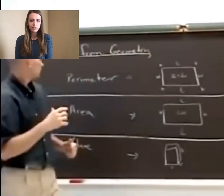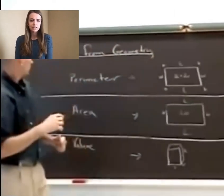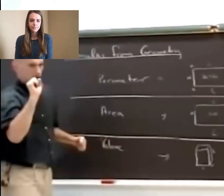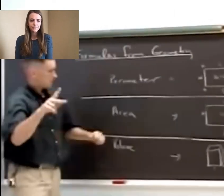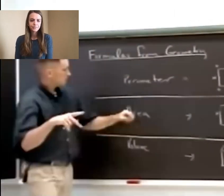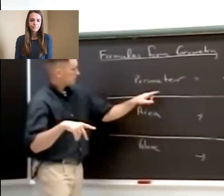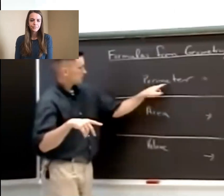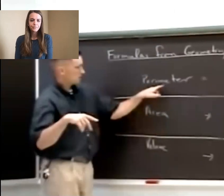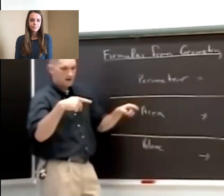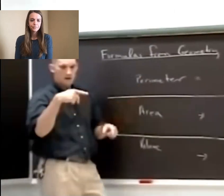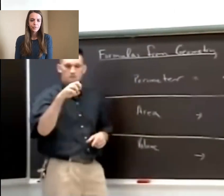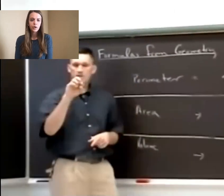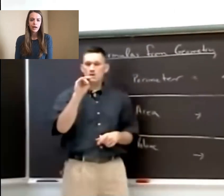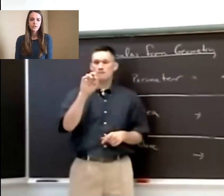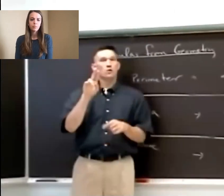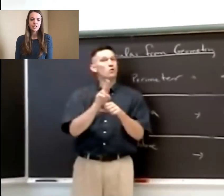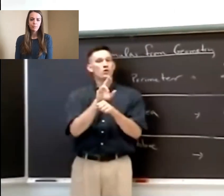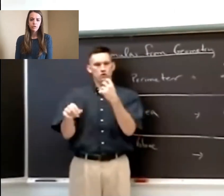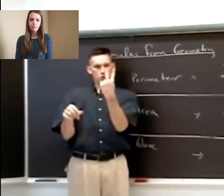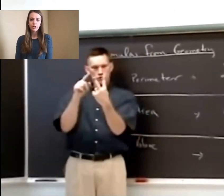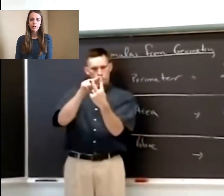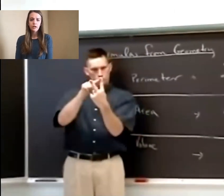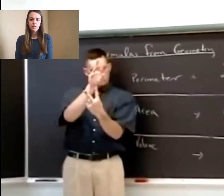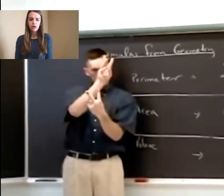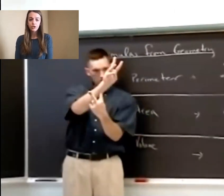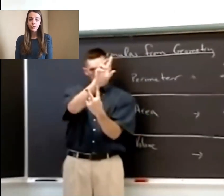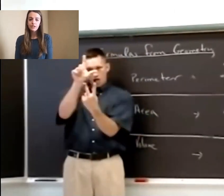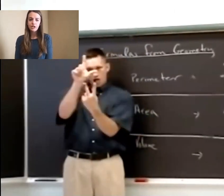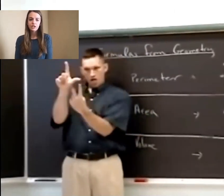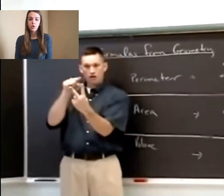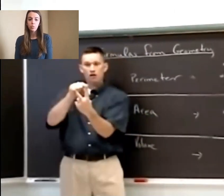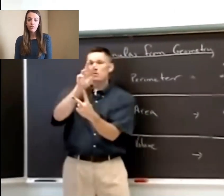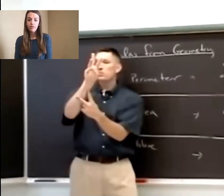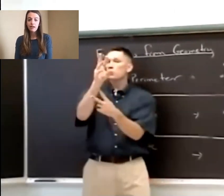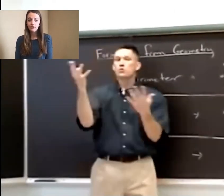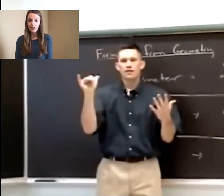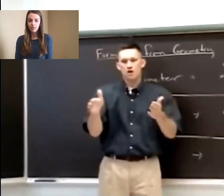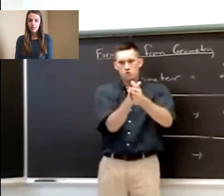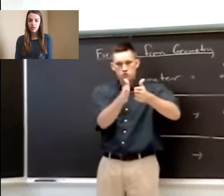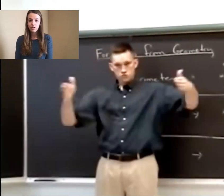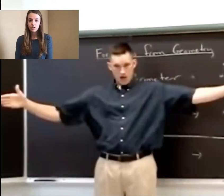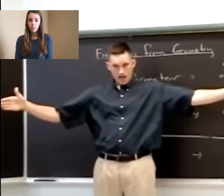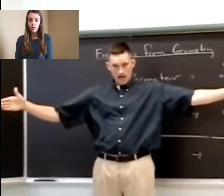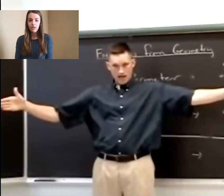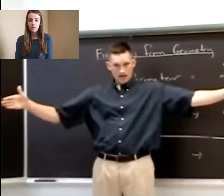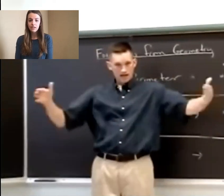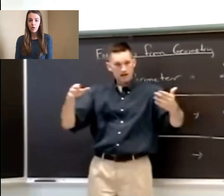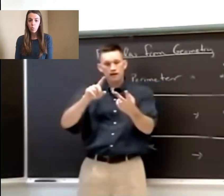perfect. Okay, so back to perimeter. There are two things that you need to know, width and length. So the width is how wide